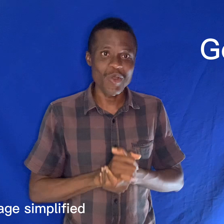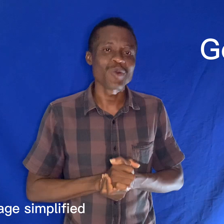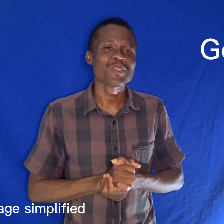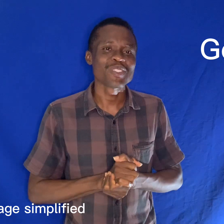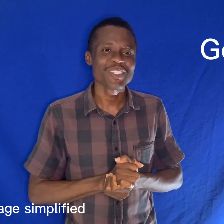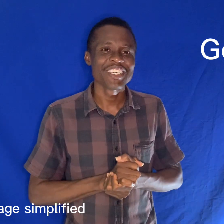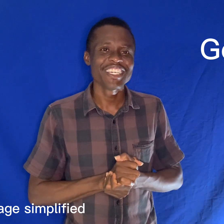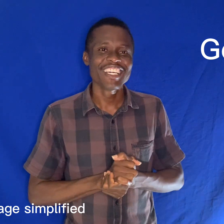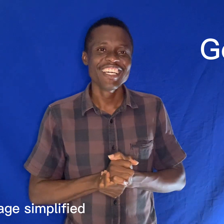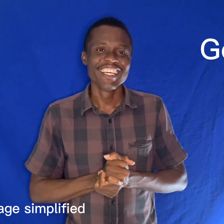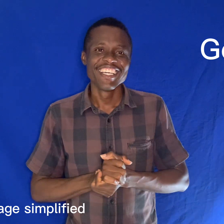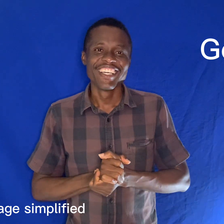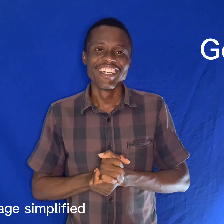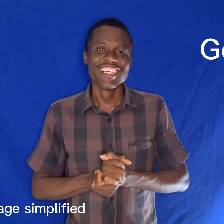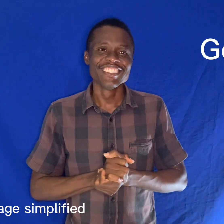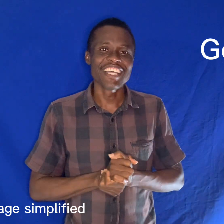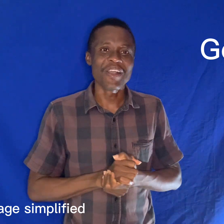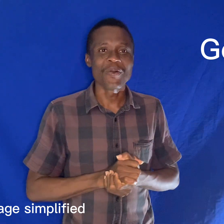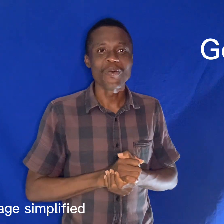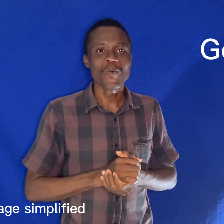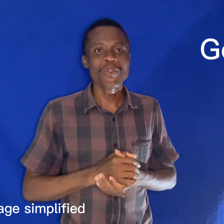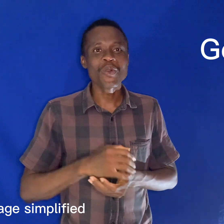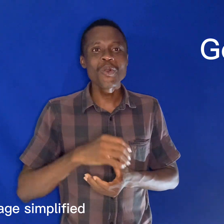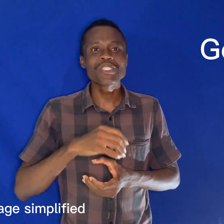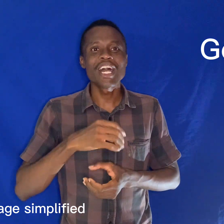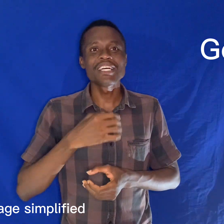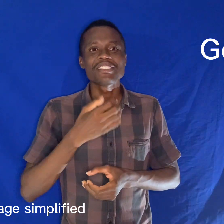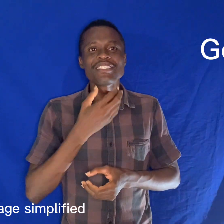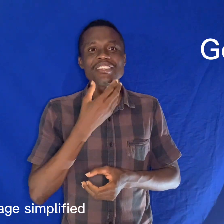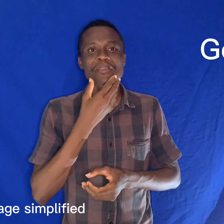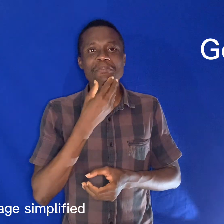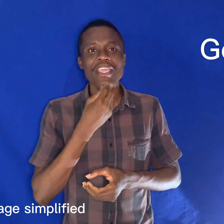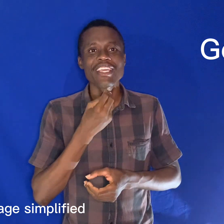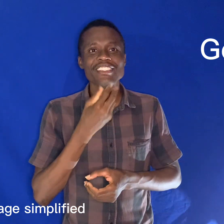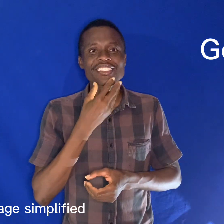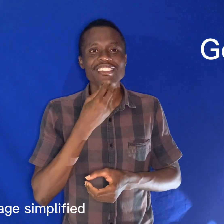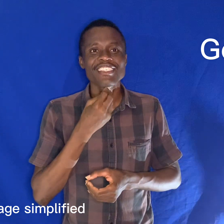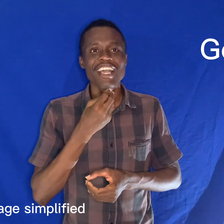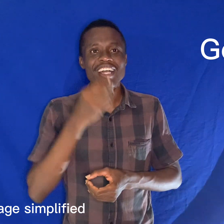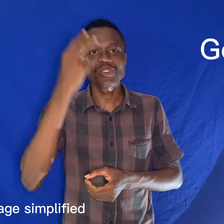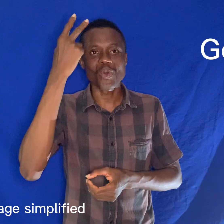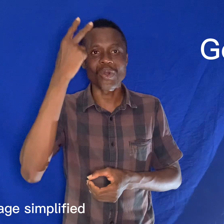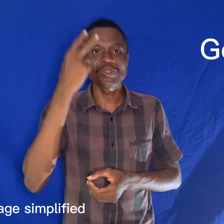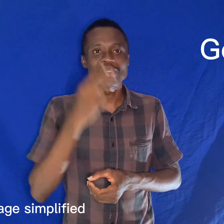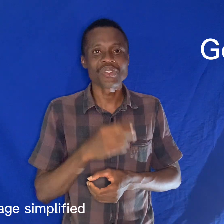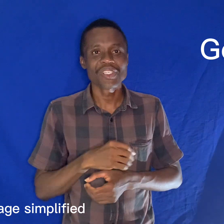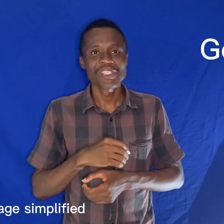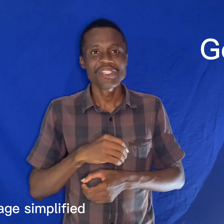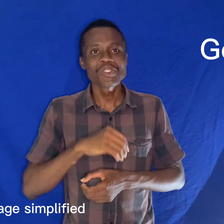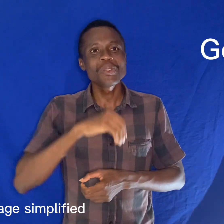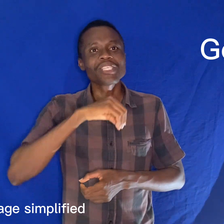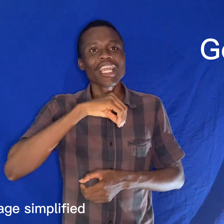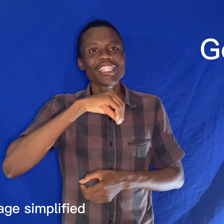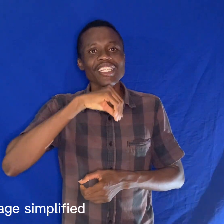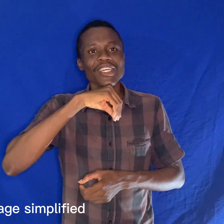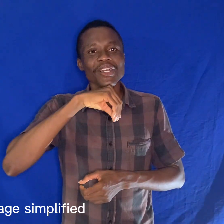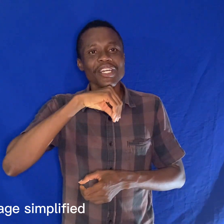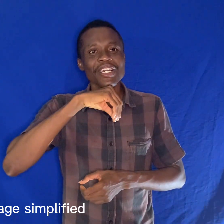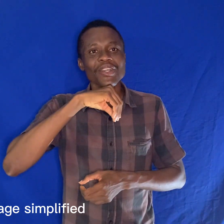goat? Now, we know goat has ears and 2 horns. So you sign